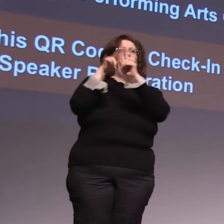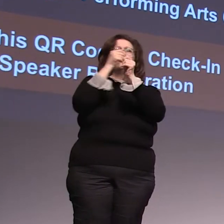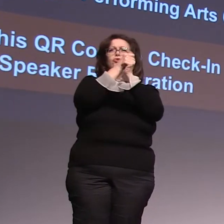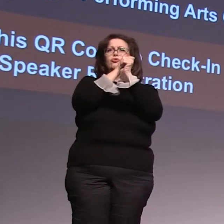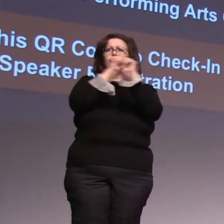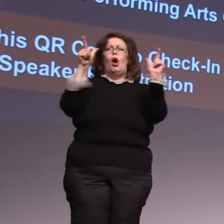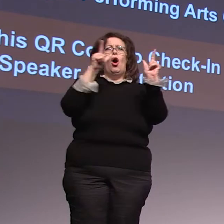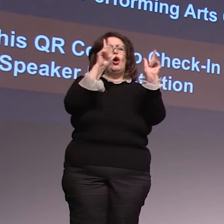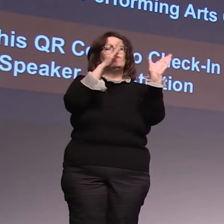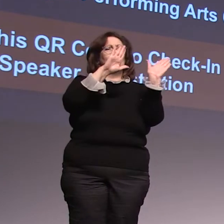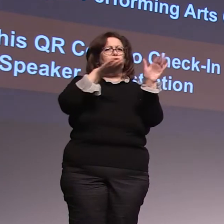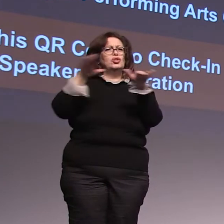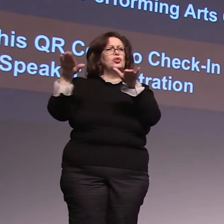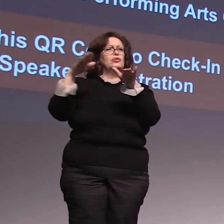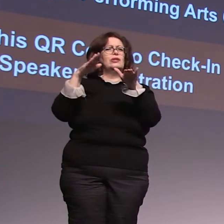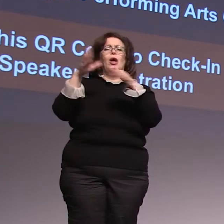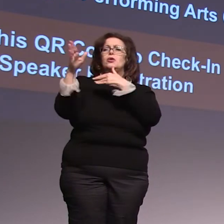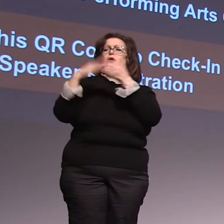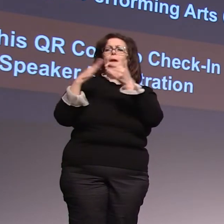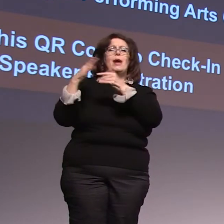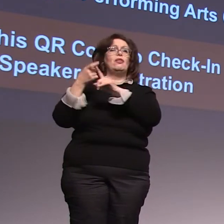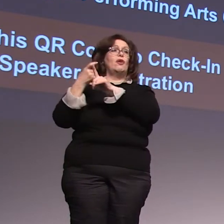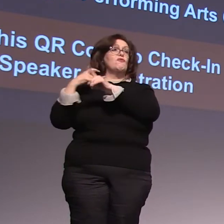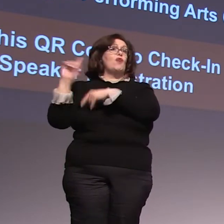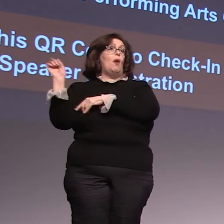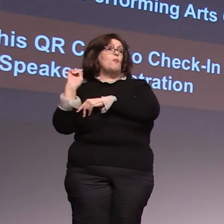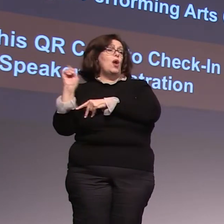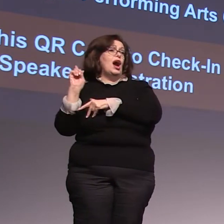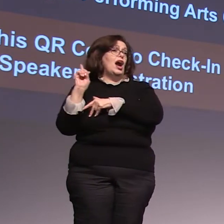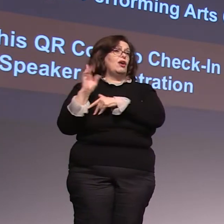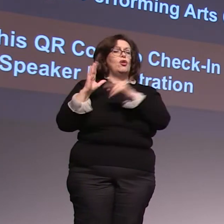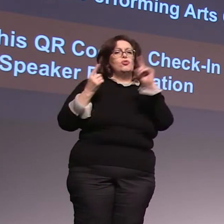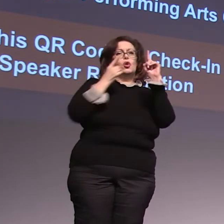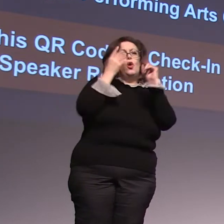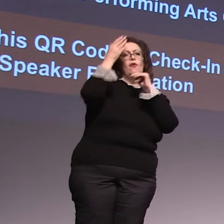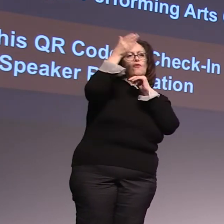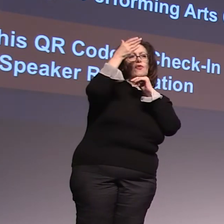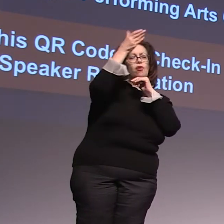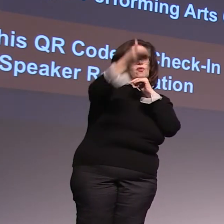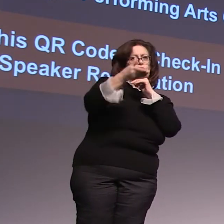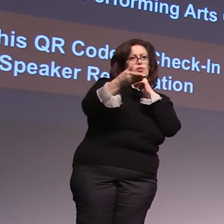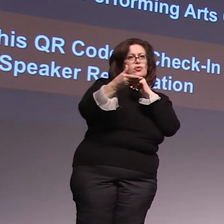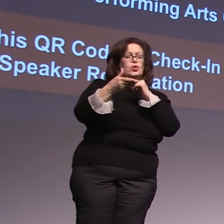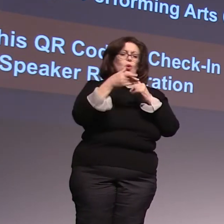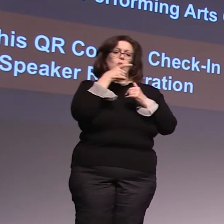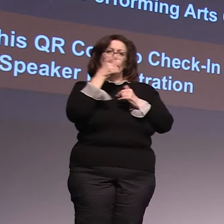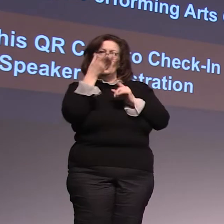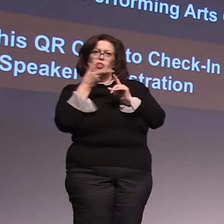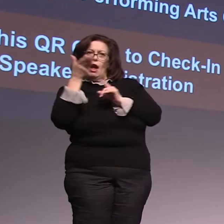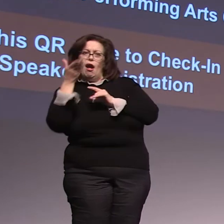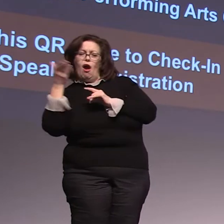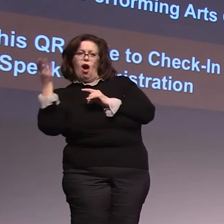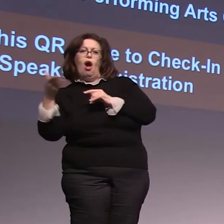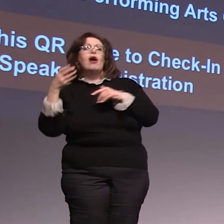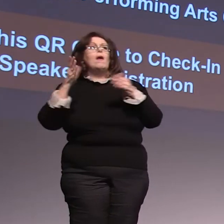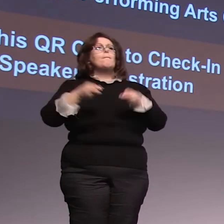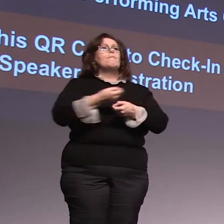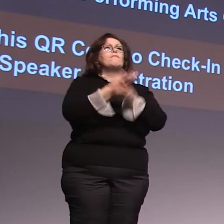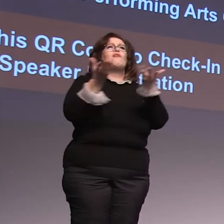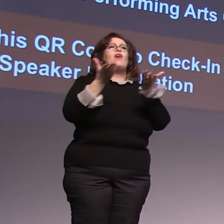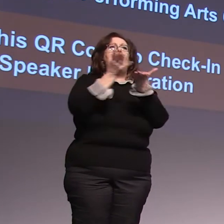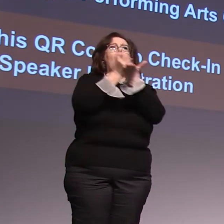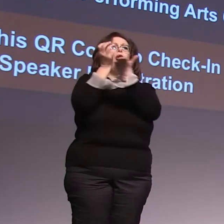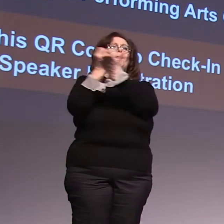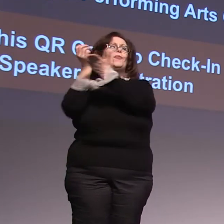live, no matter where they come from, no matter what they want to be when they grow up, it provides every single one of them with the opportunity to thrive